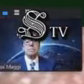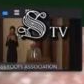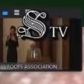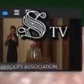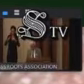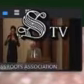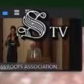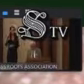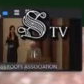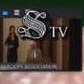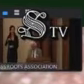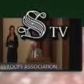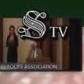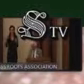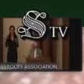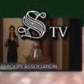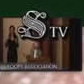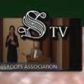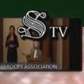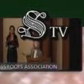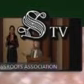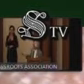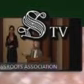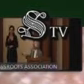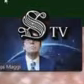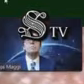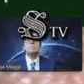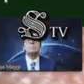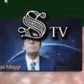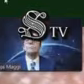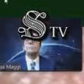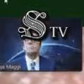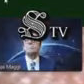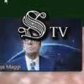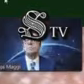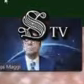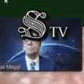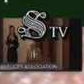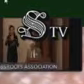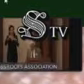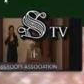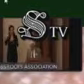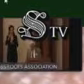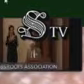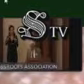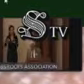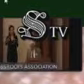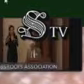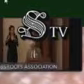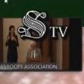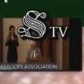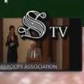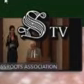Many parasite diseases, such as river bleedness, are controlled using one dose every